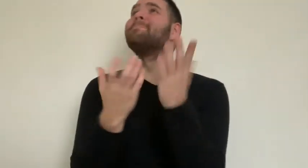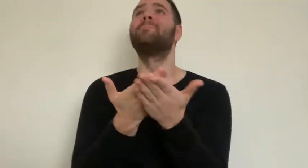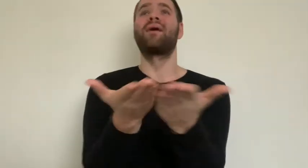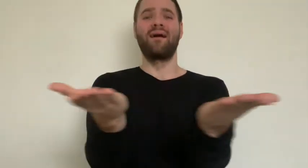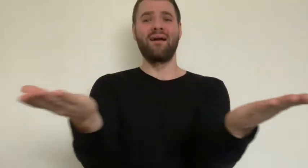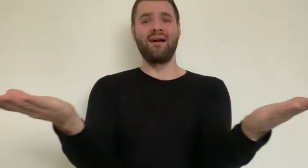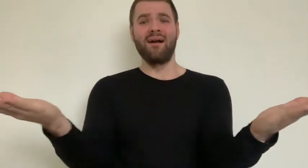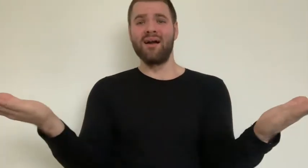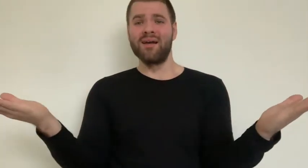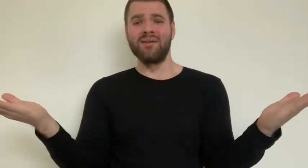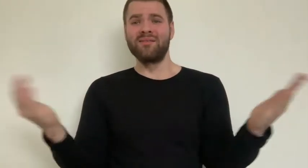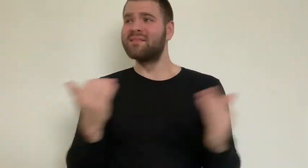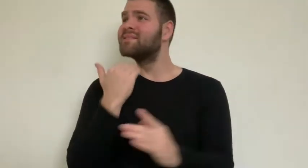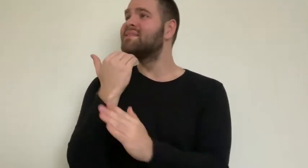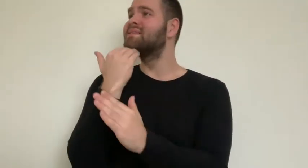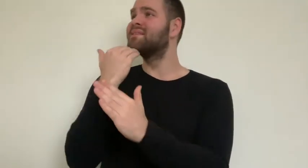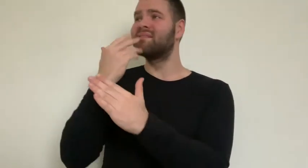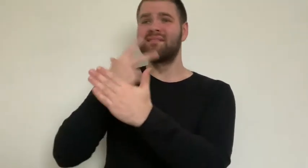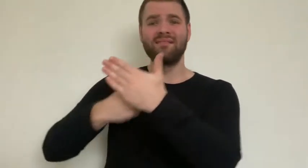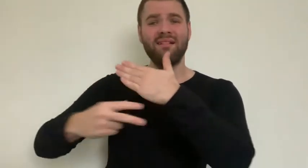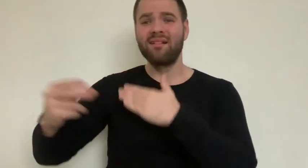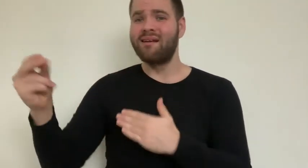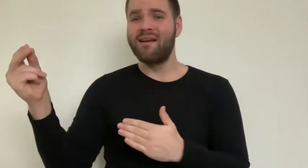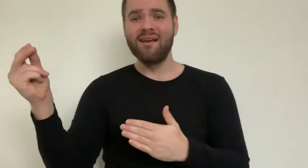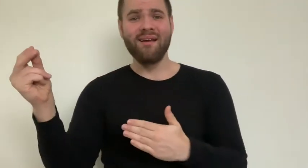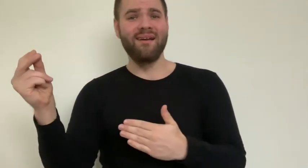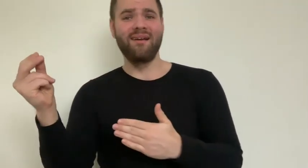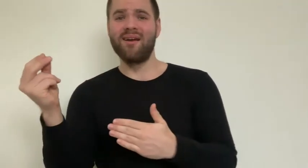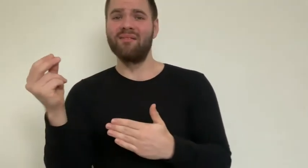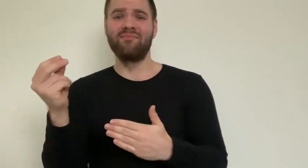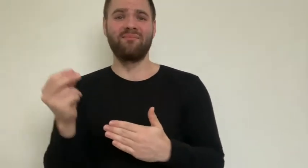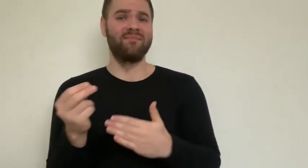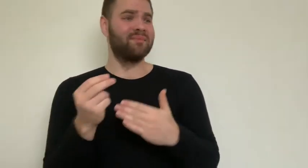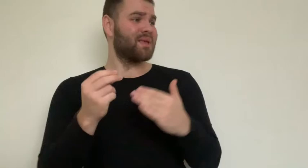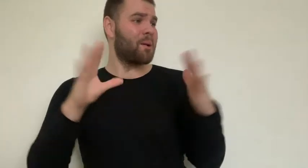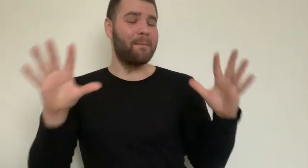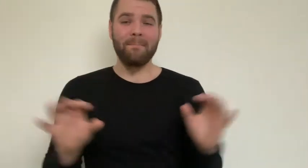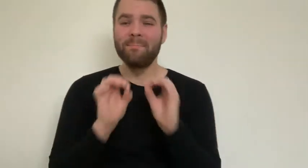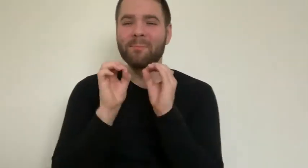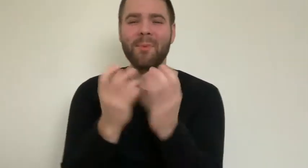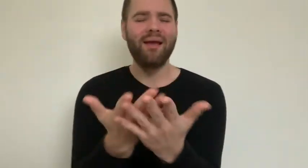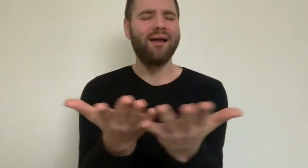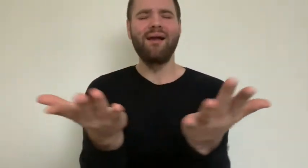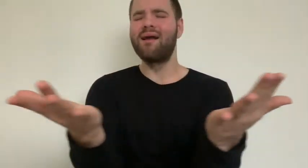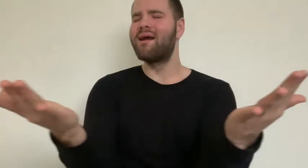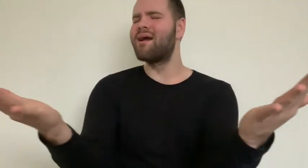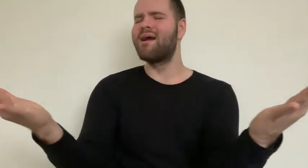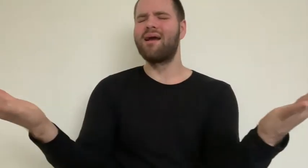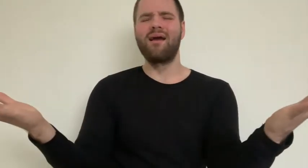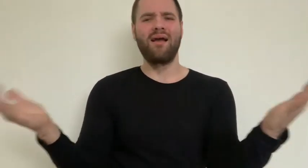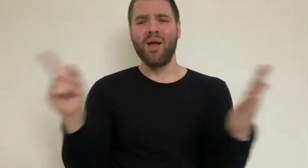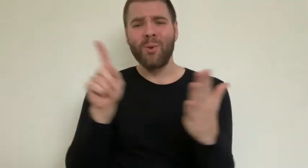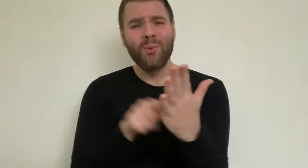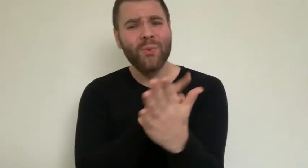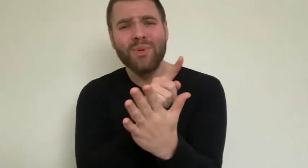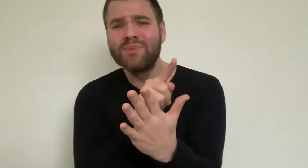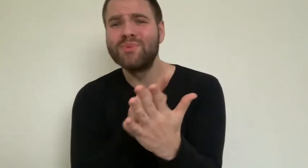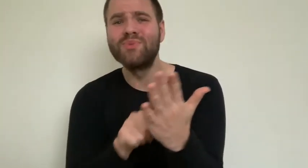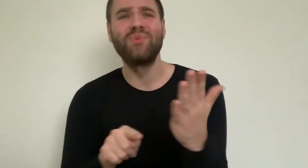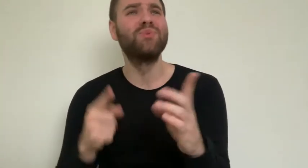I don't wanna leave. Some kinds of magic, it's hard to believe. And then there is